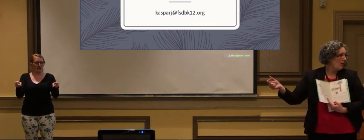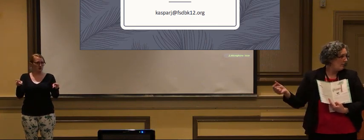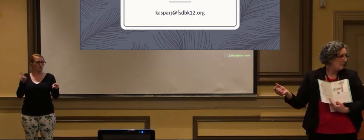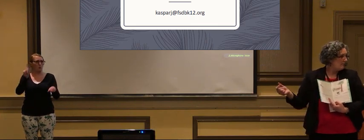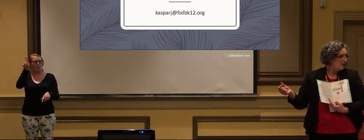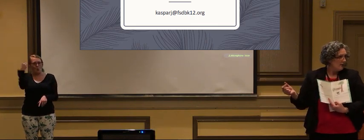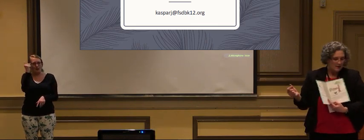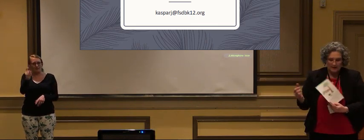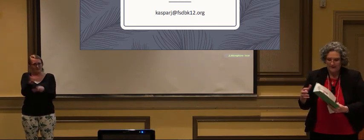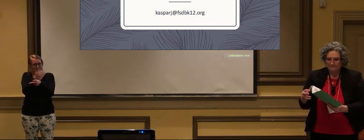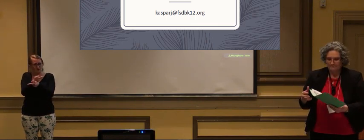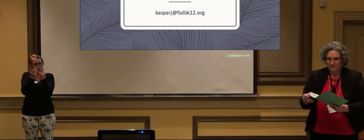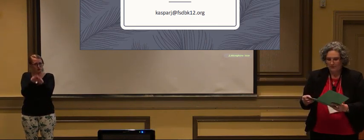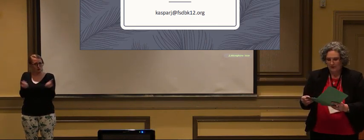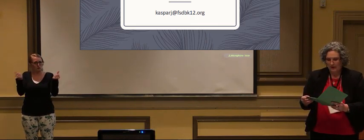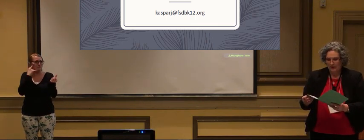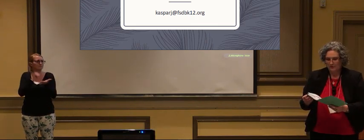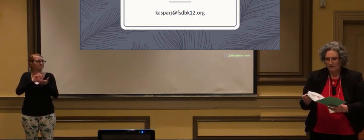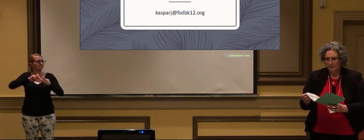solution to the problem.